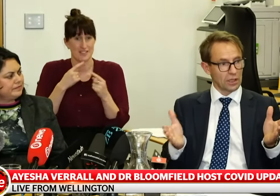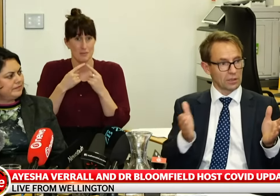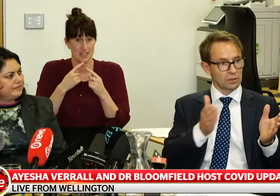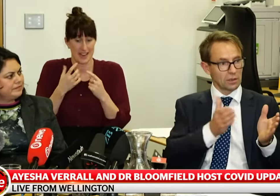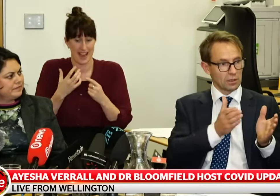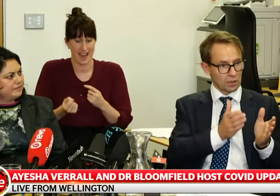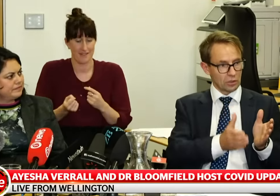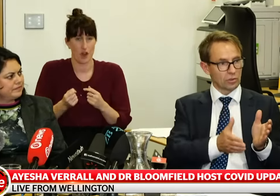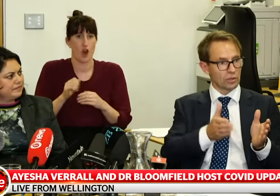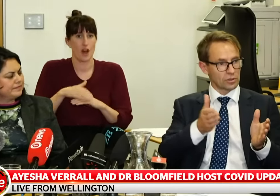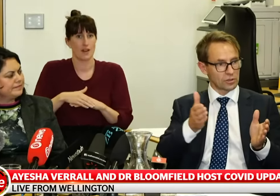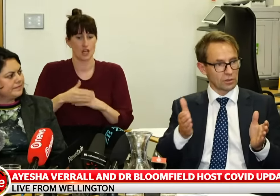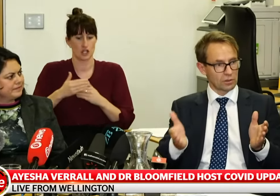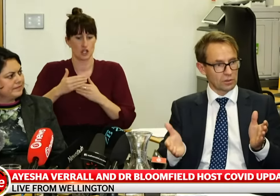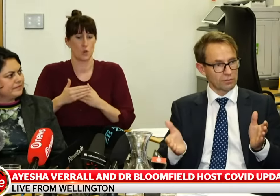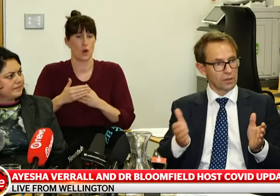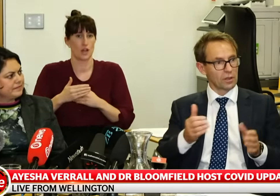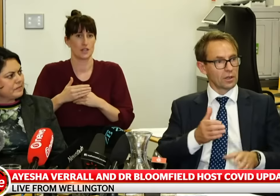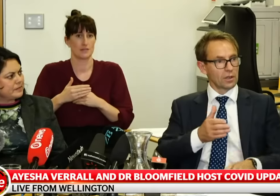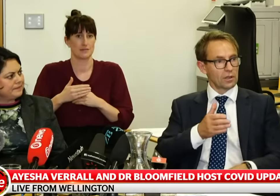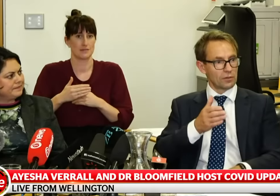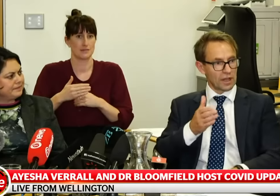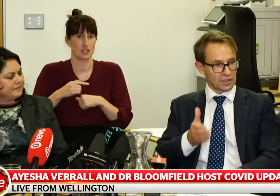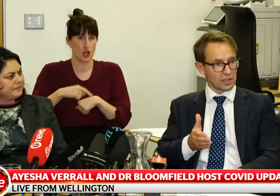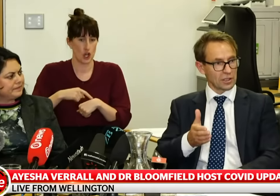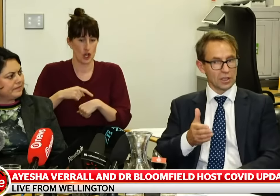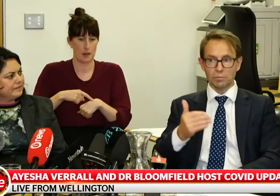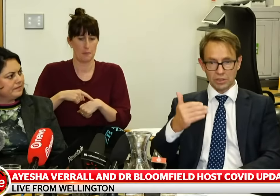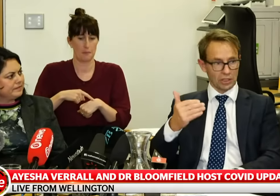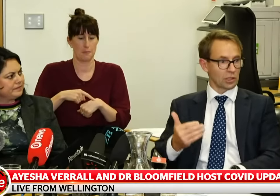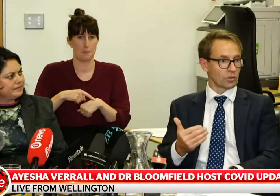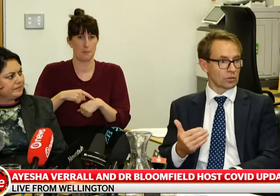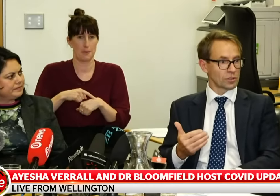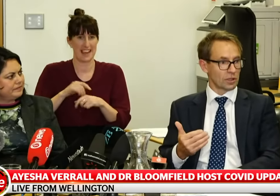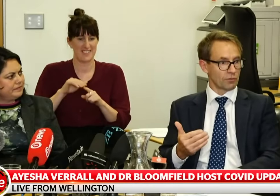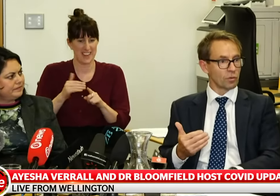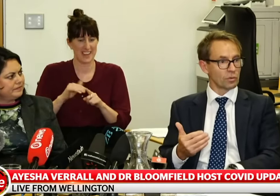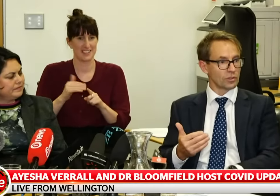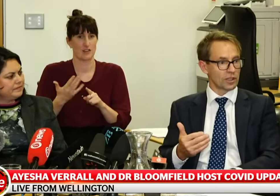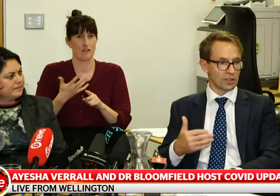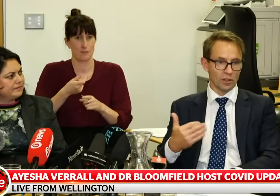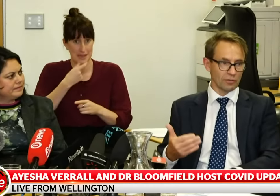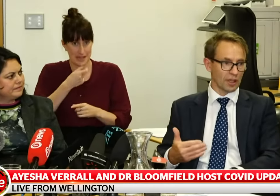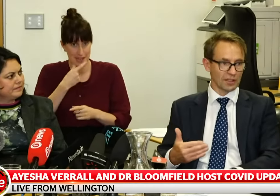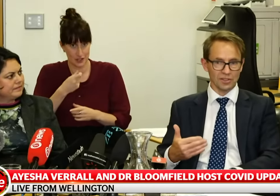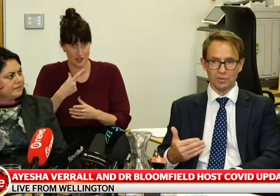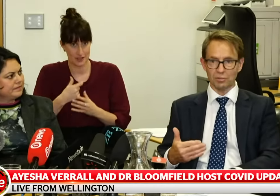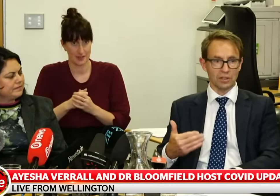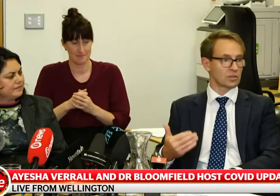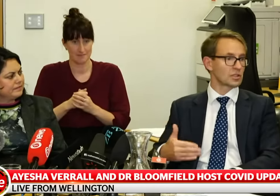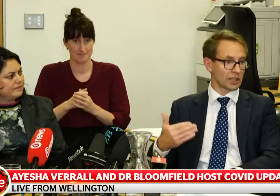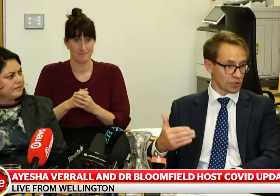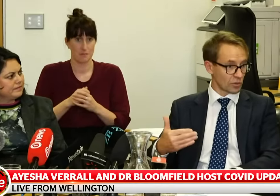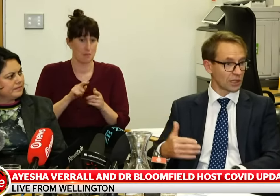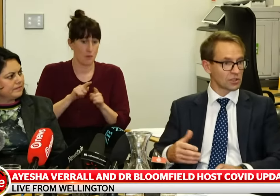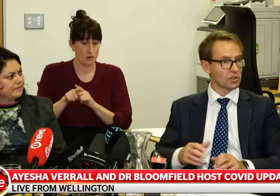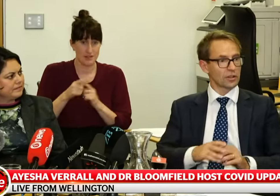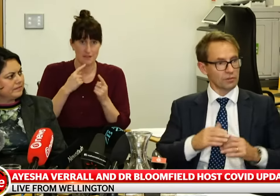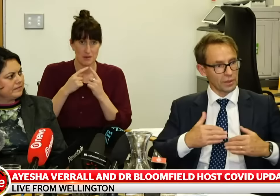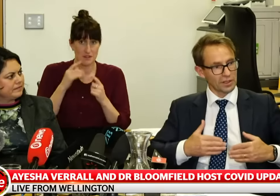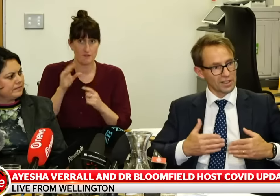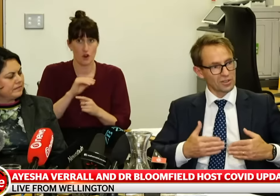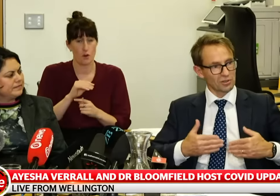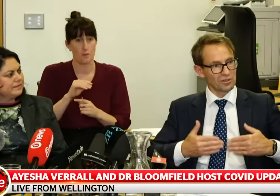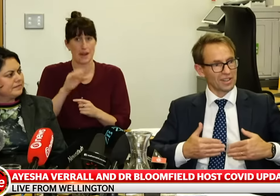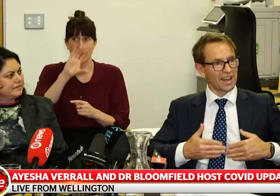protection that a new dose of the vaccine in particular groups affords. And a lot of that is from countries like Israel and so on